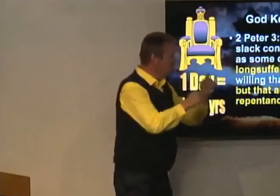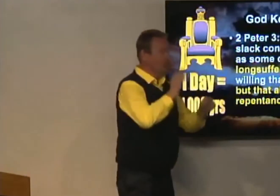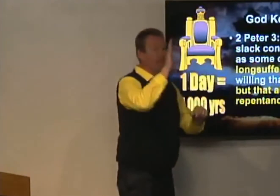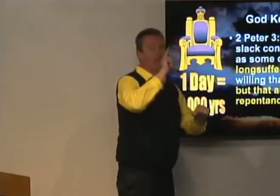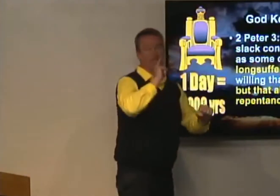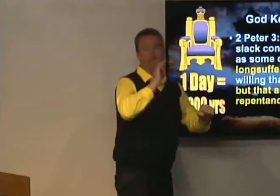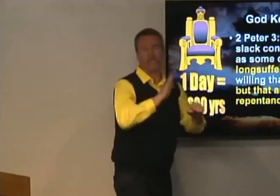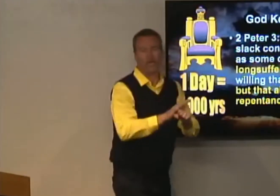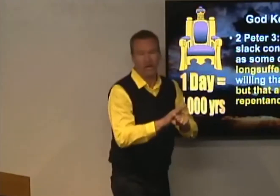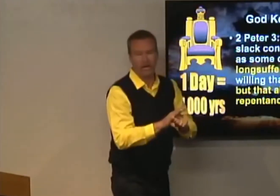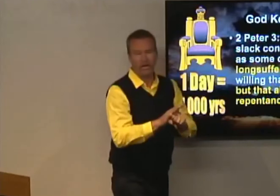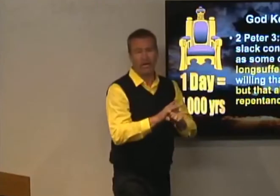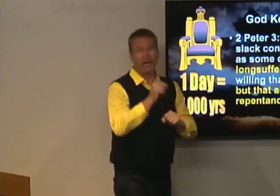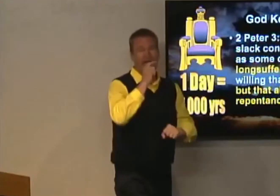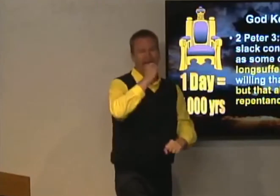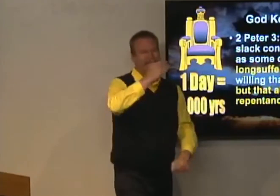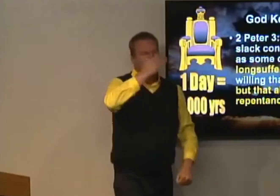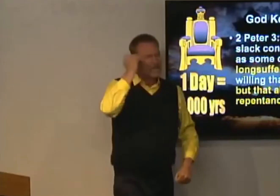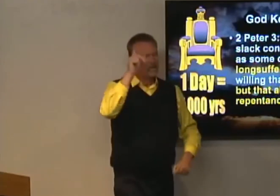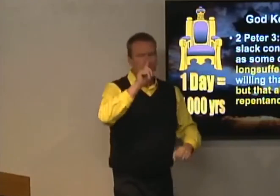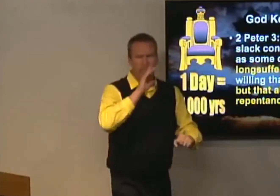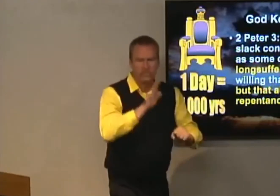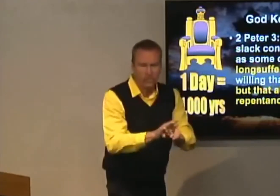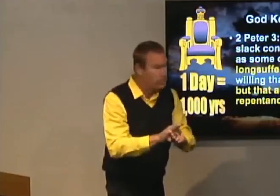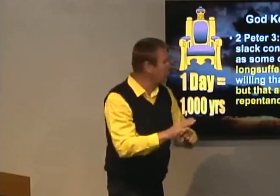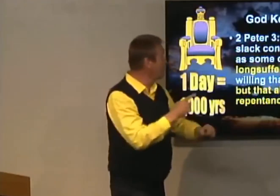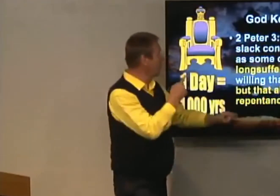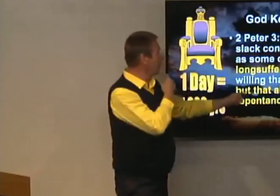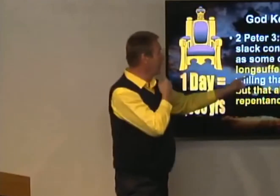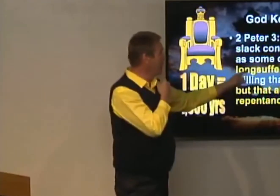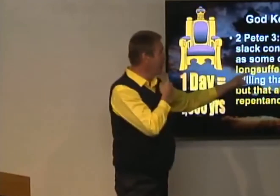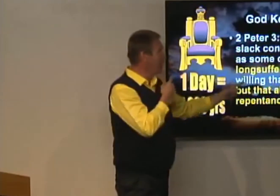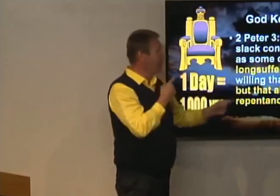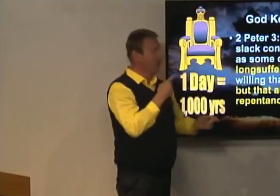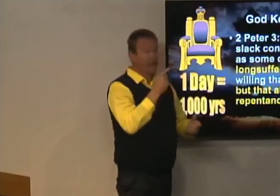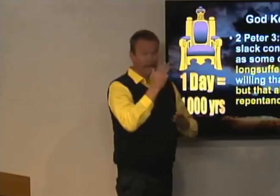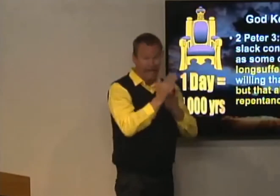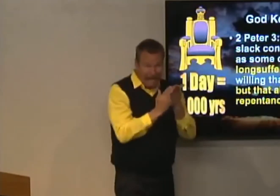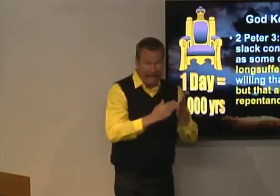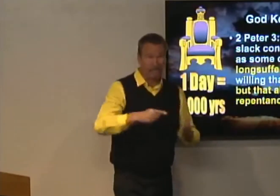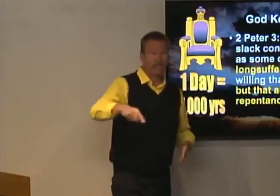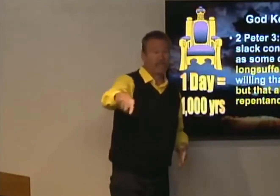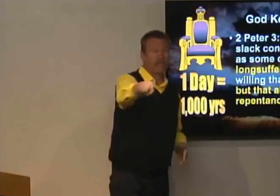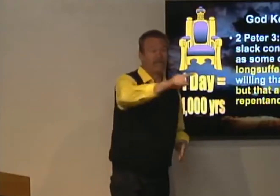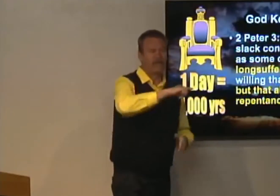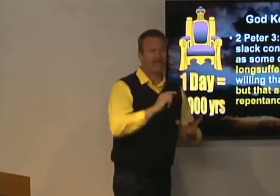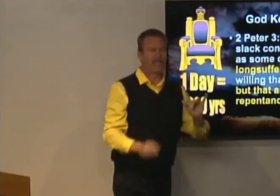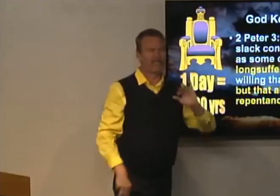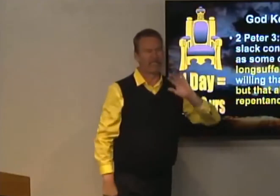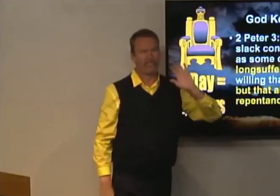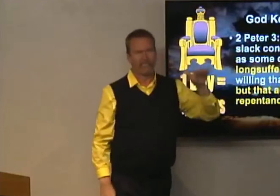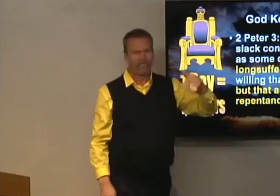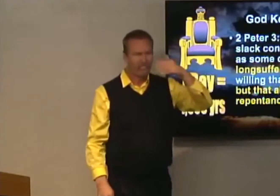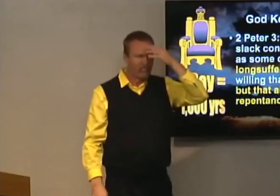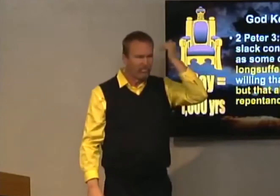not slack concerning his promise. As some men count